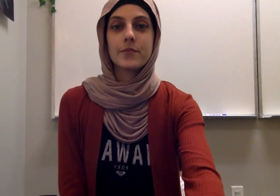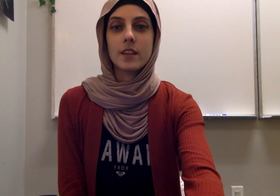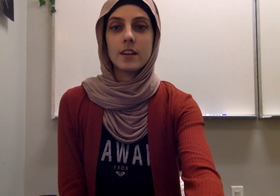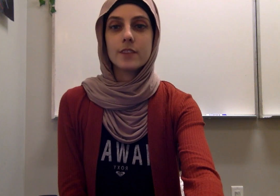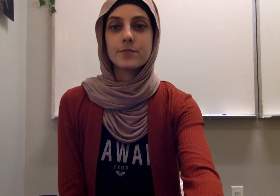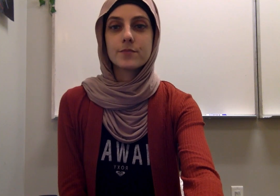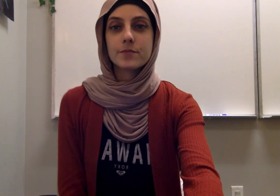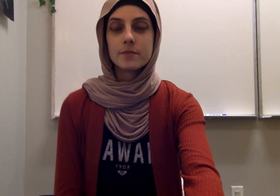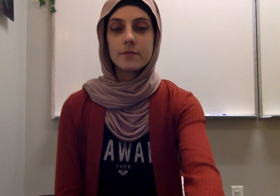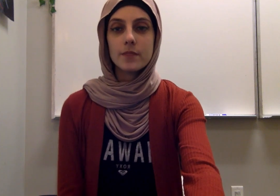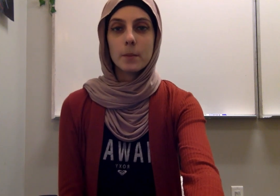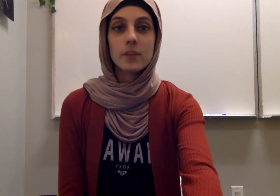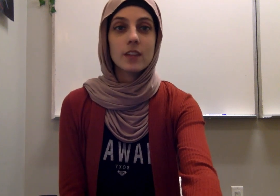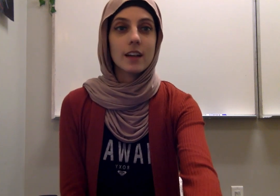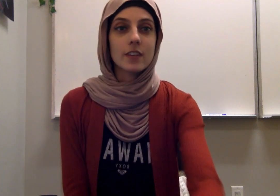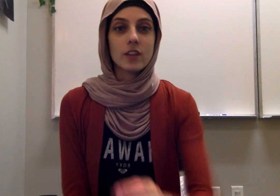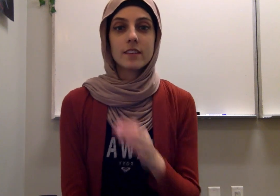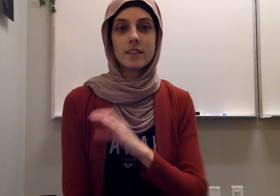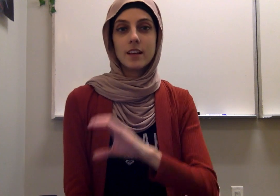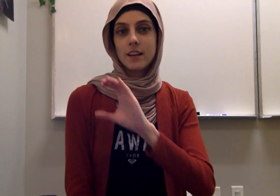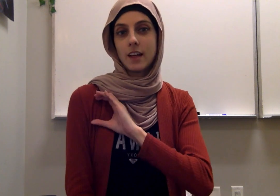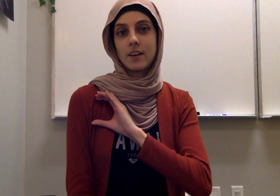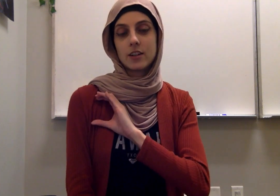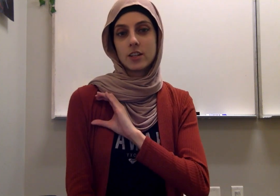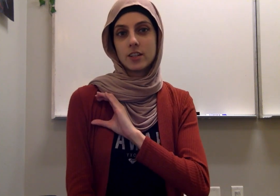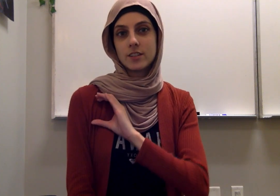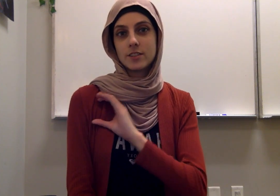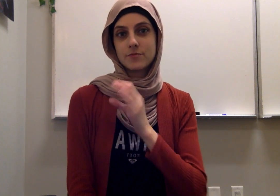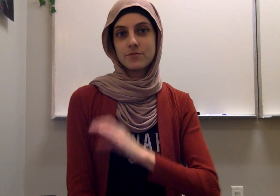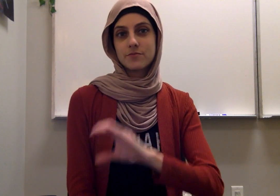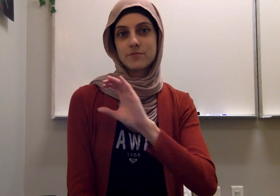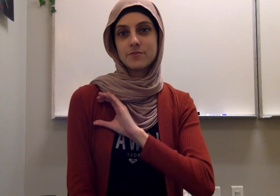right. Personality traits. Character.